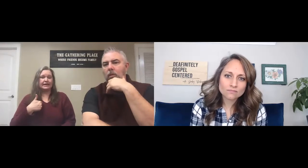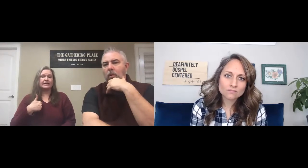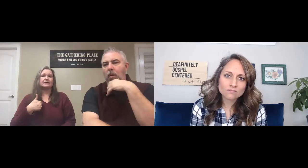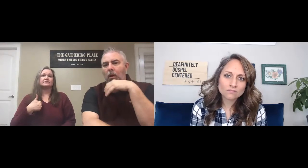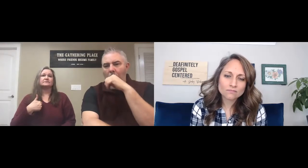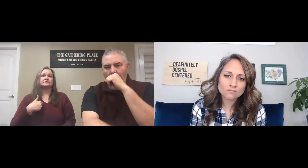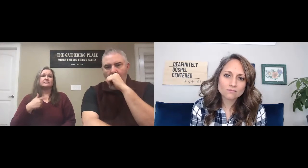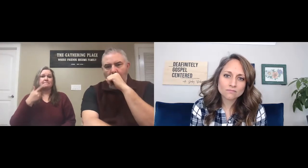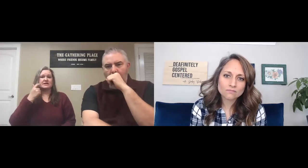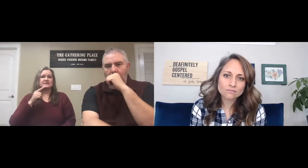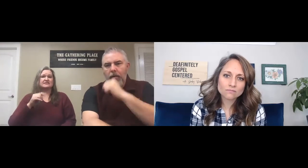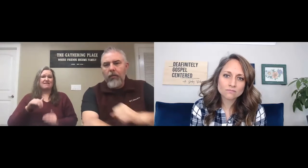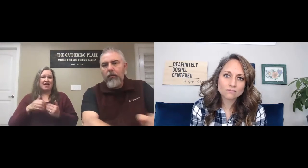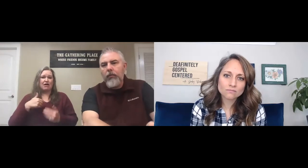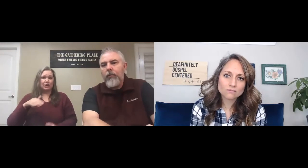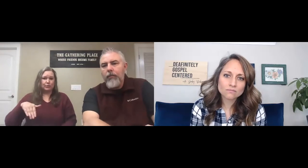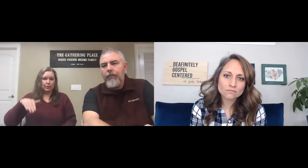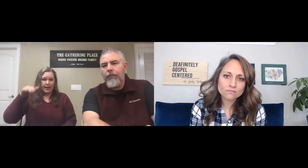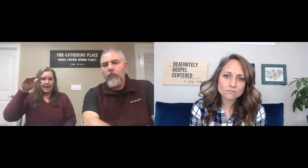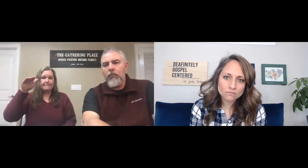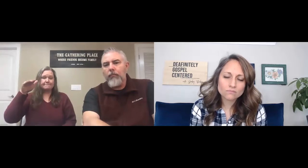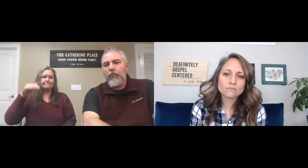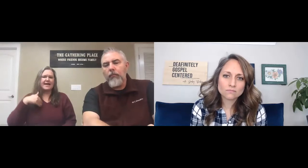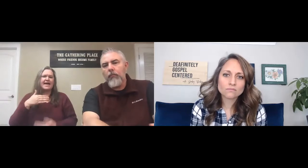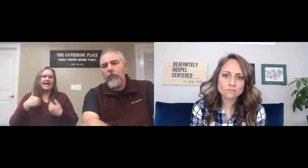I think for me, because of how I grew up,